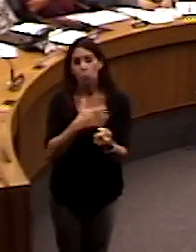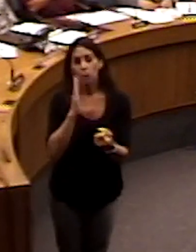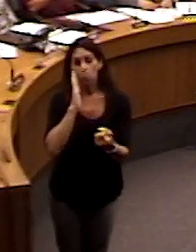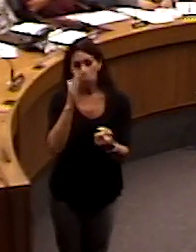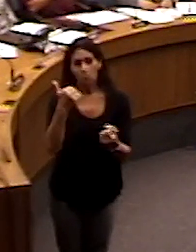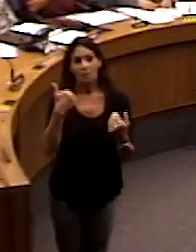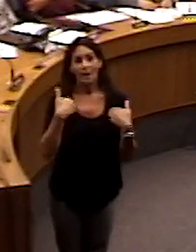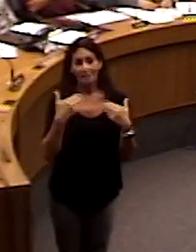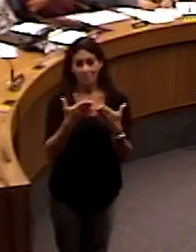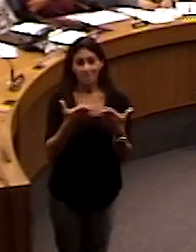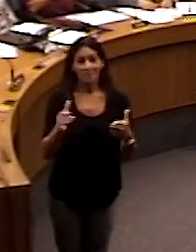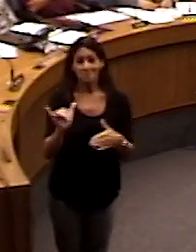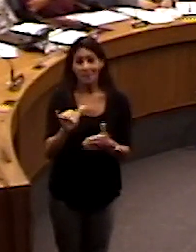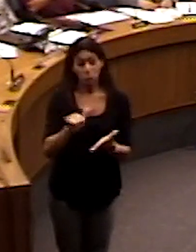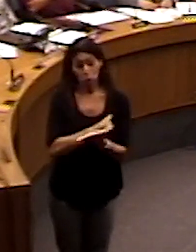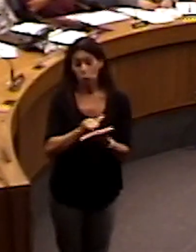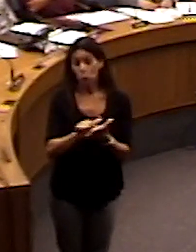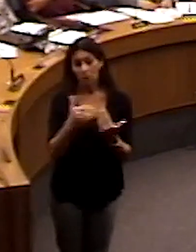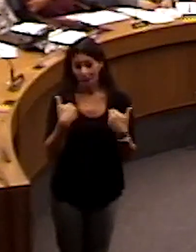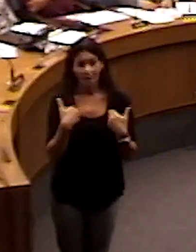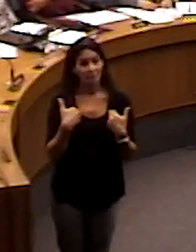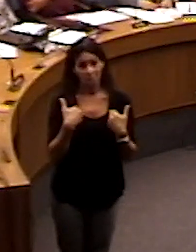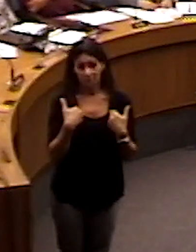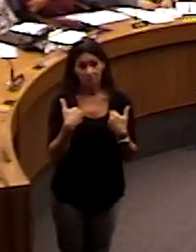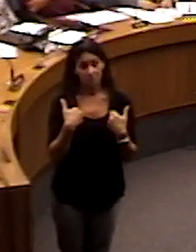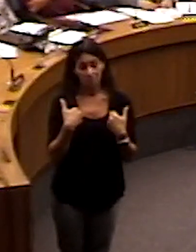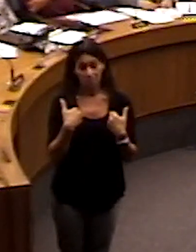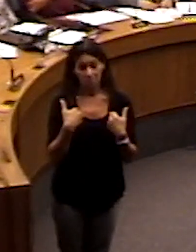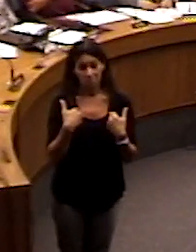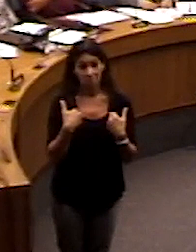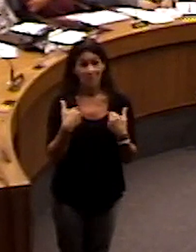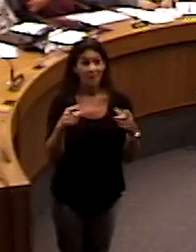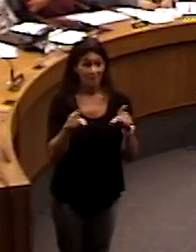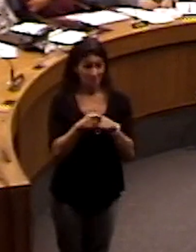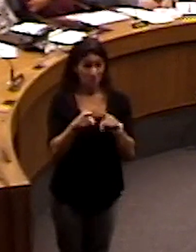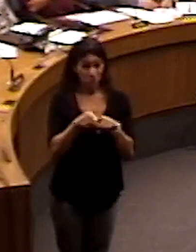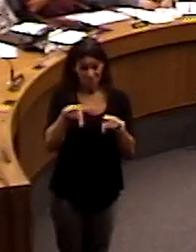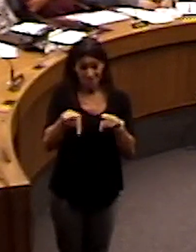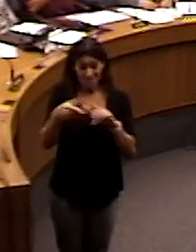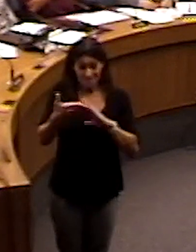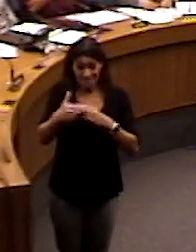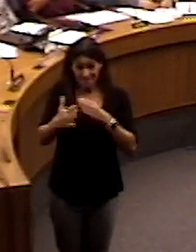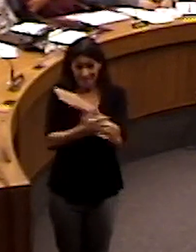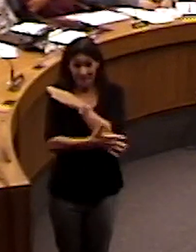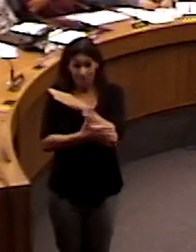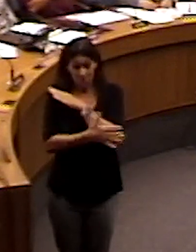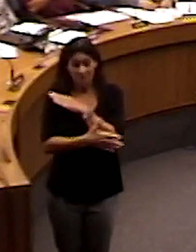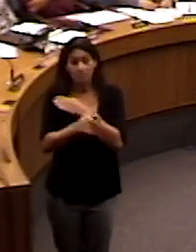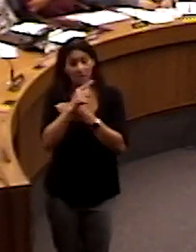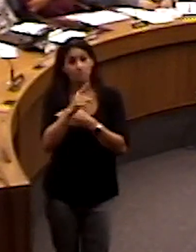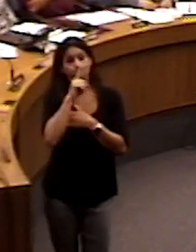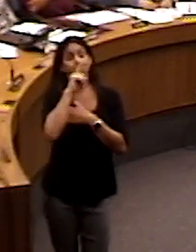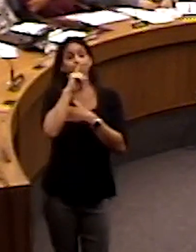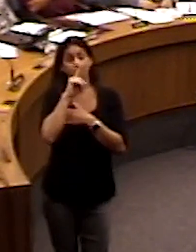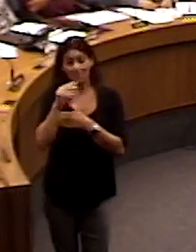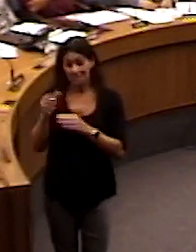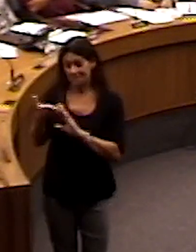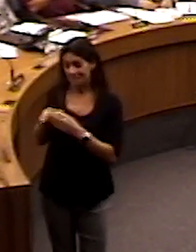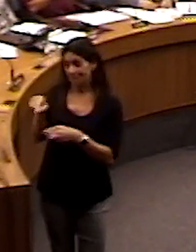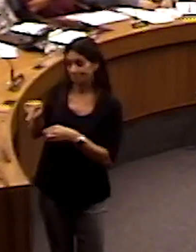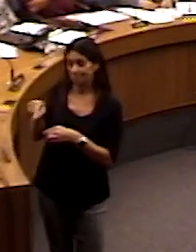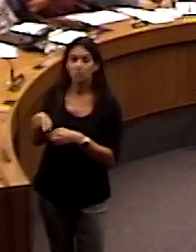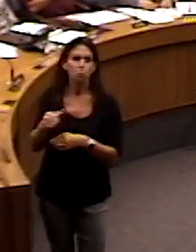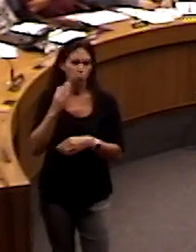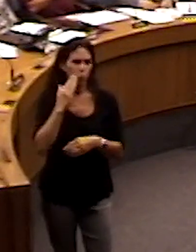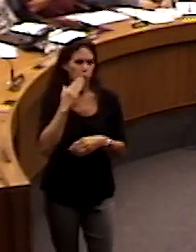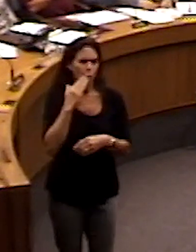like New York City are facing, and not so far right in this county. And I don't want to keep naming certain towns, but we all know what's going on in this county.